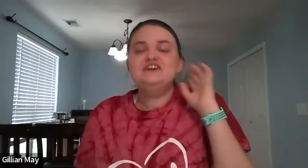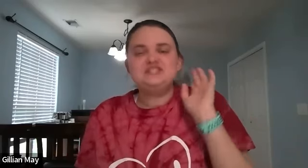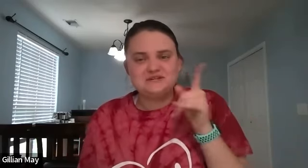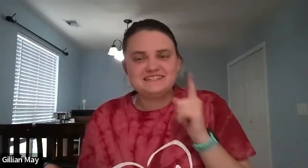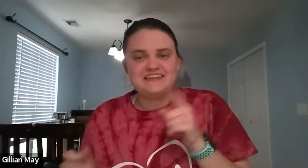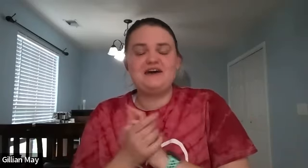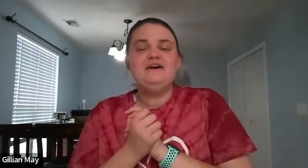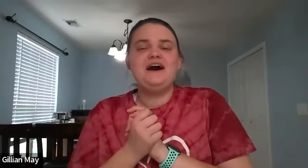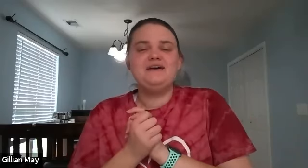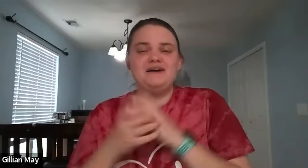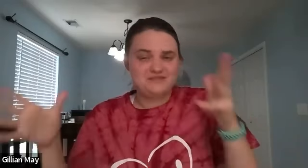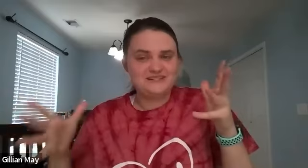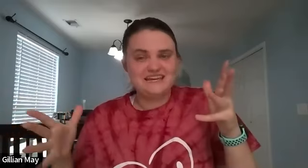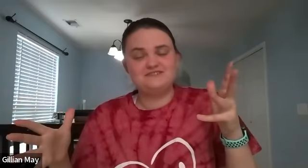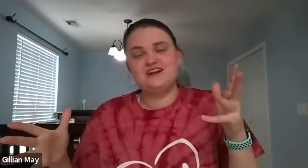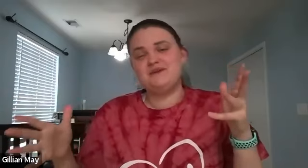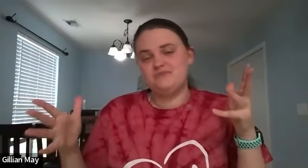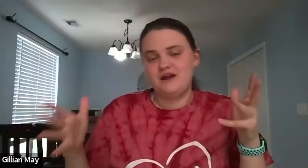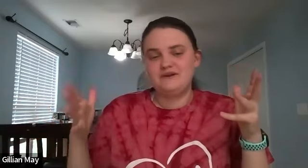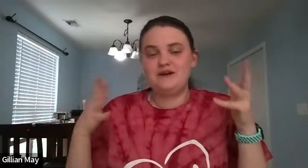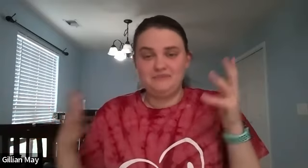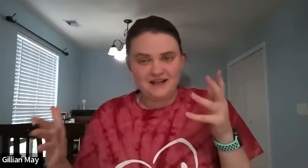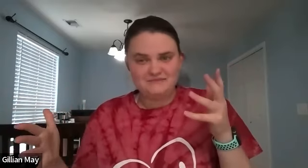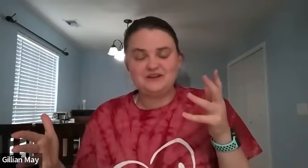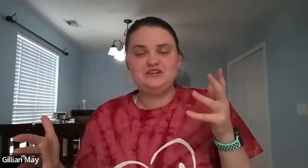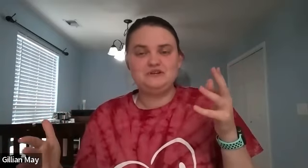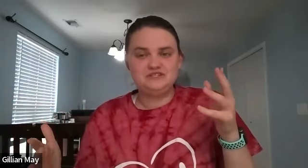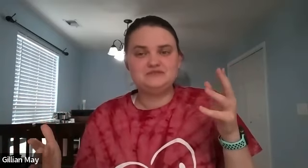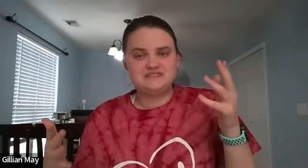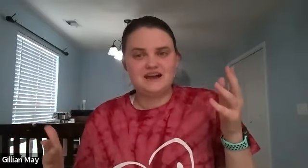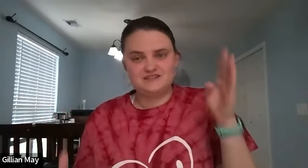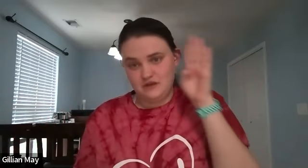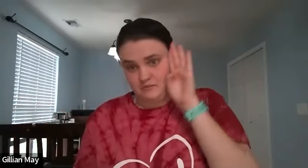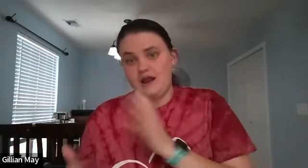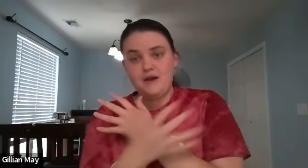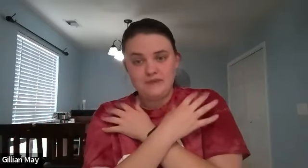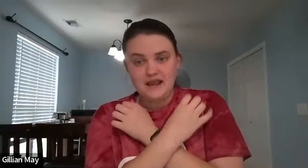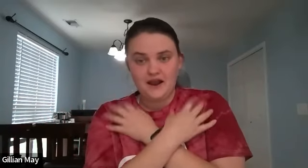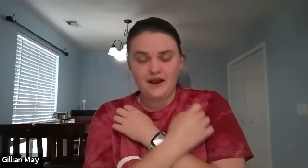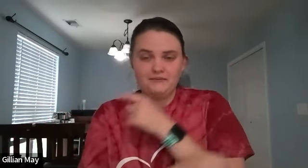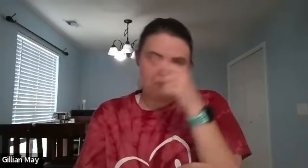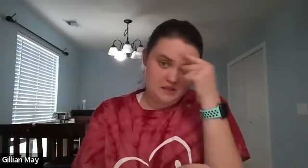She will send that out. I was going to say, if you're talking about a brown bear or black bear, you would do the sign. So like brown bear,